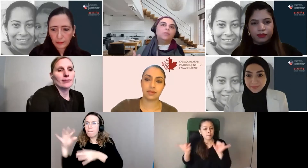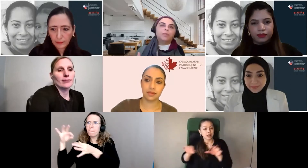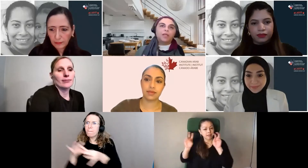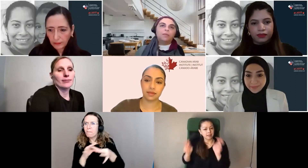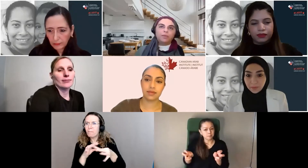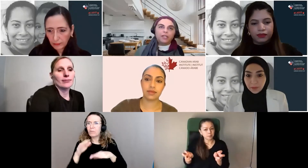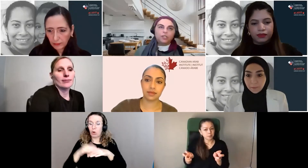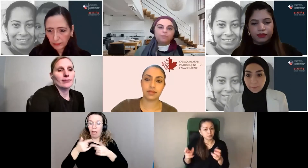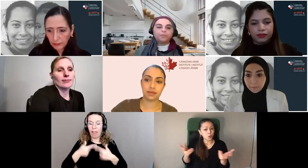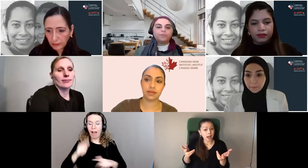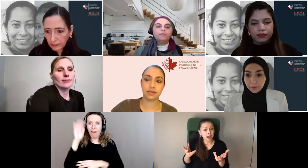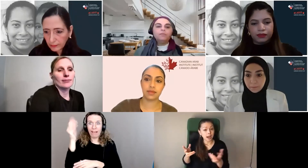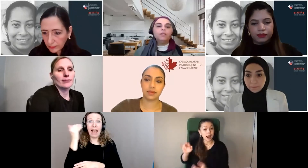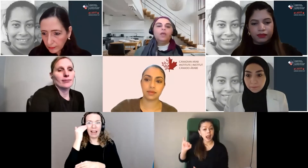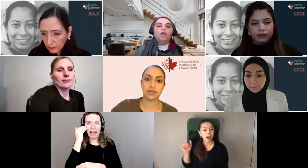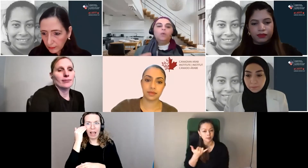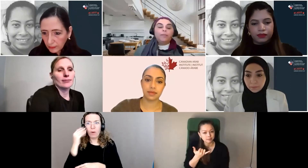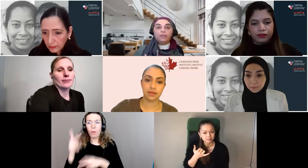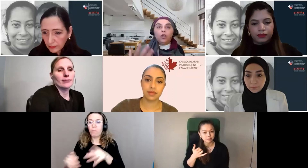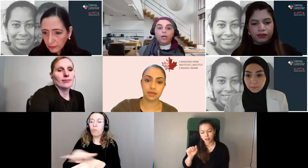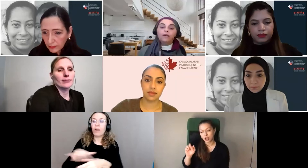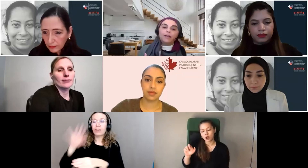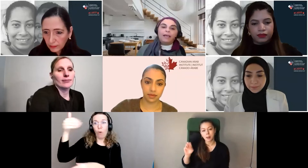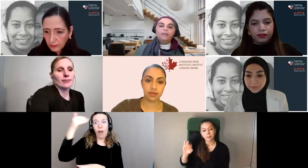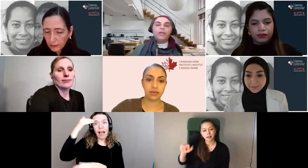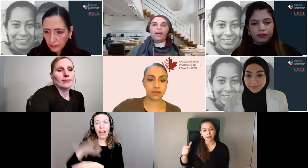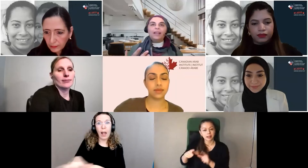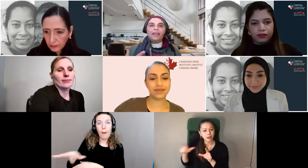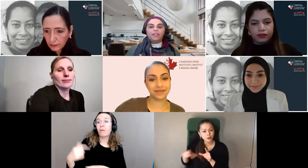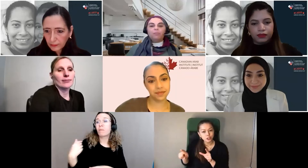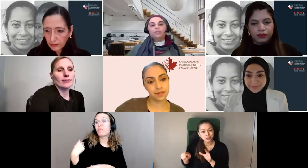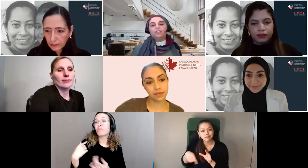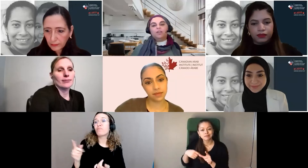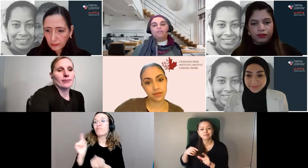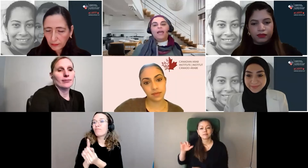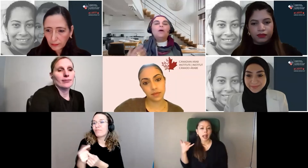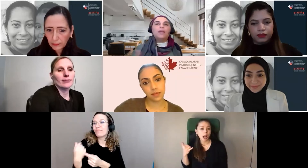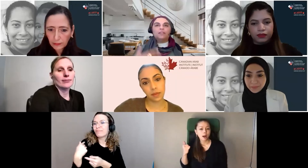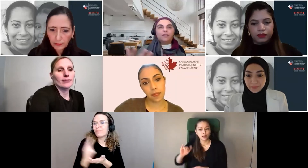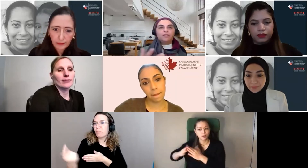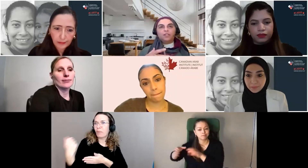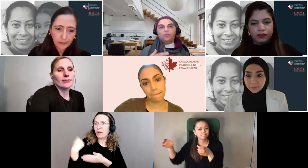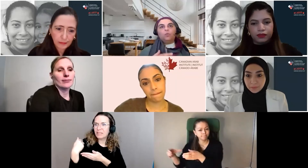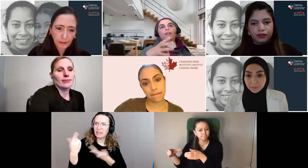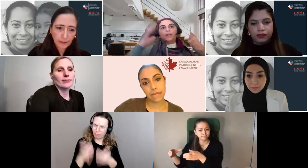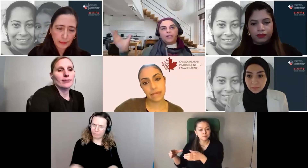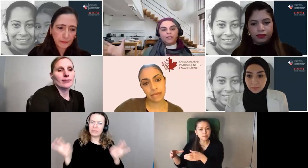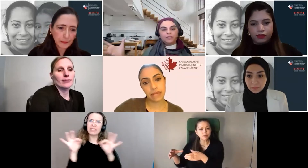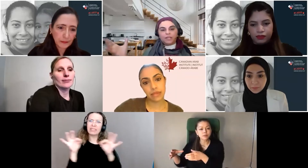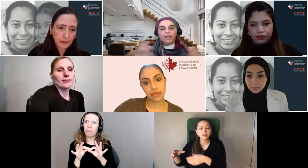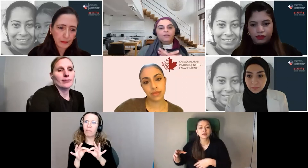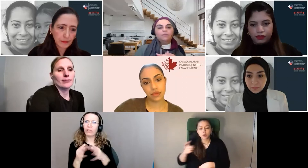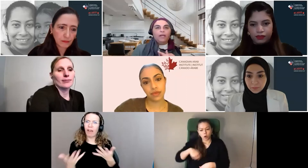the Arab-speaking population. When we met earlier, again, we highlighted the importance of how that factors into the wider